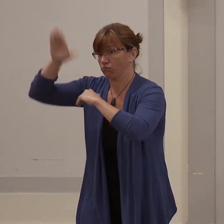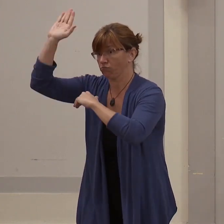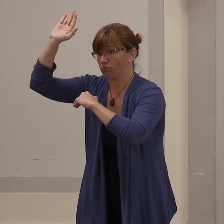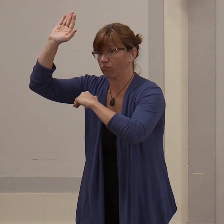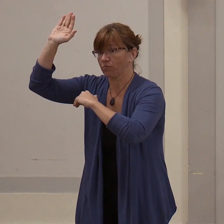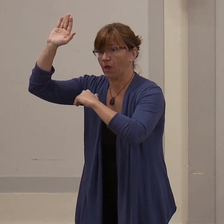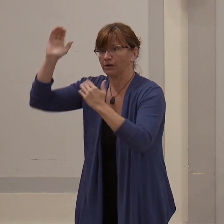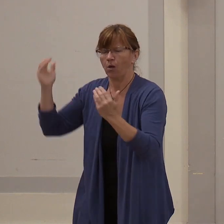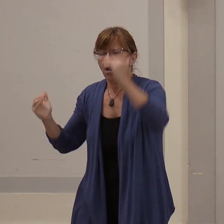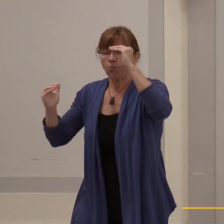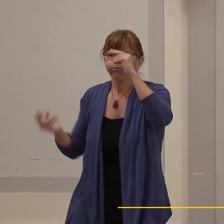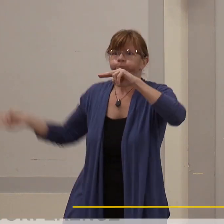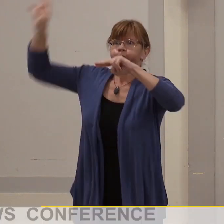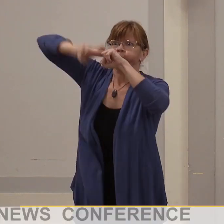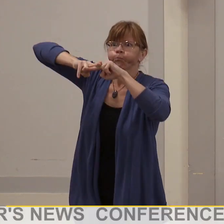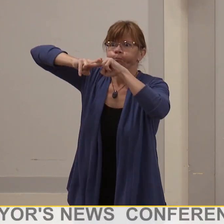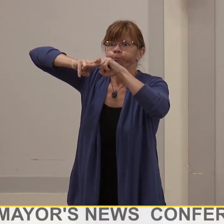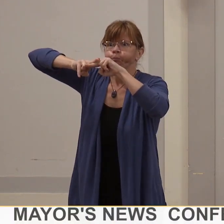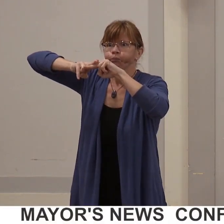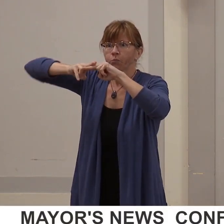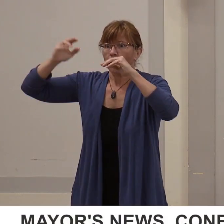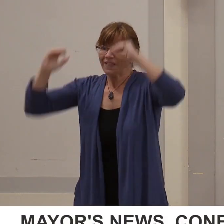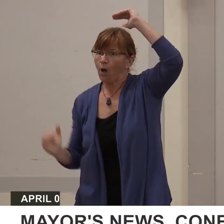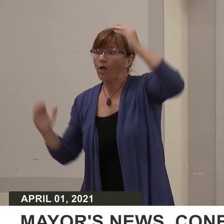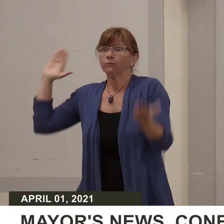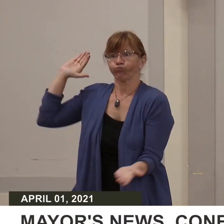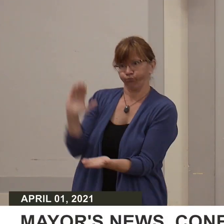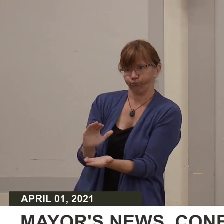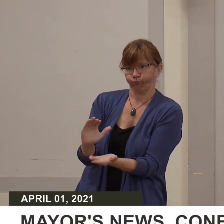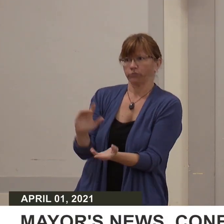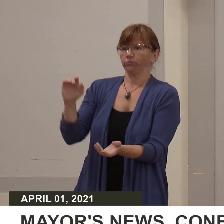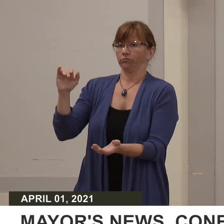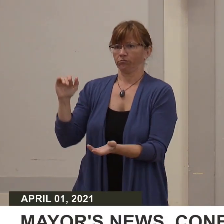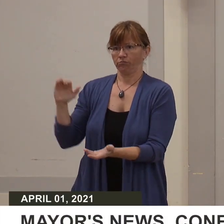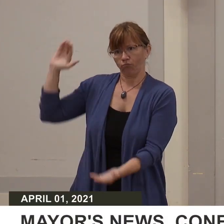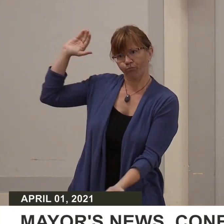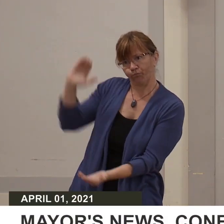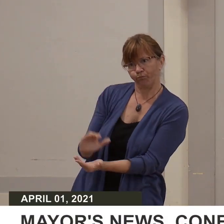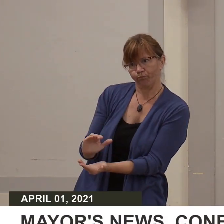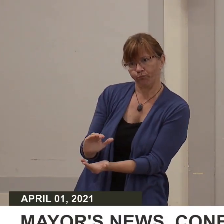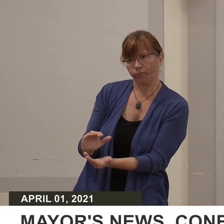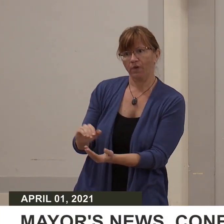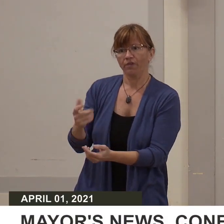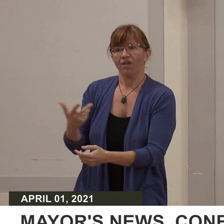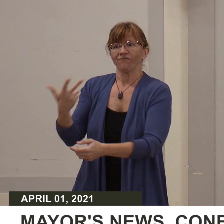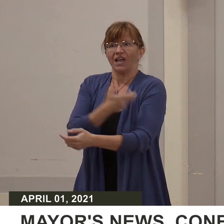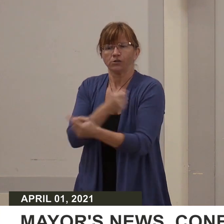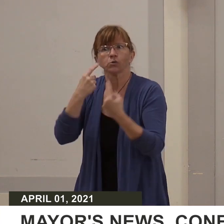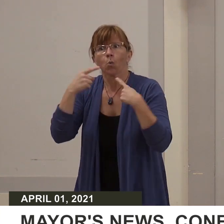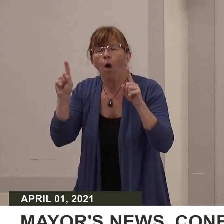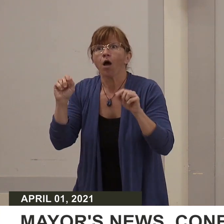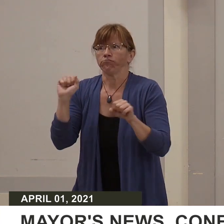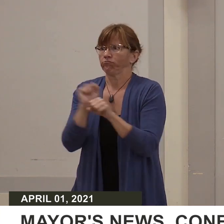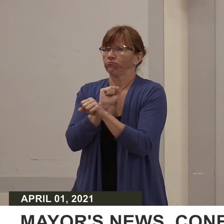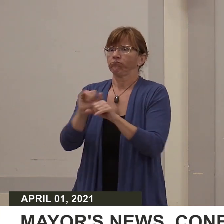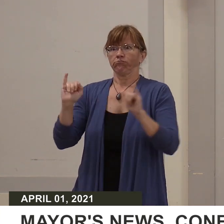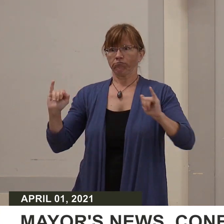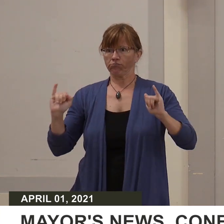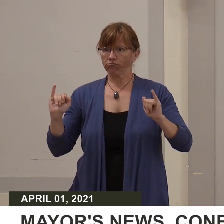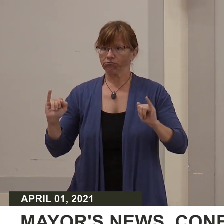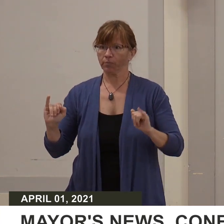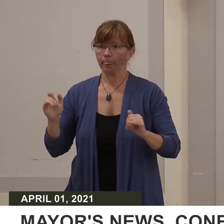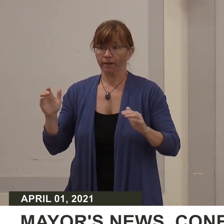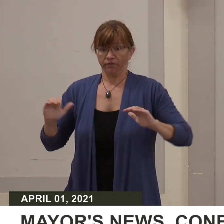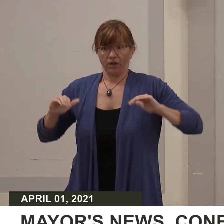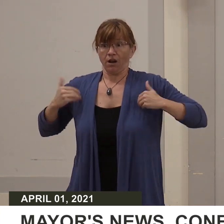groups. What this indicates is that vaccines work. Younger cohorts, specifically those aged 20 to 29 and